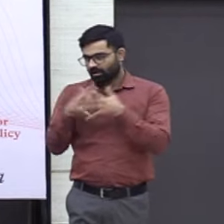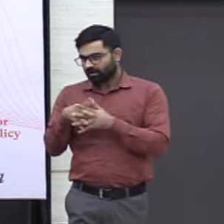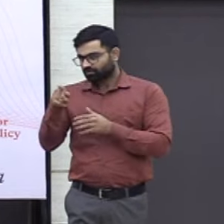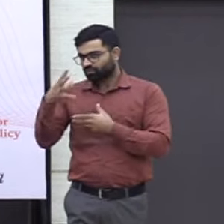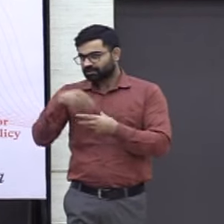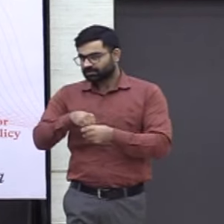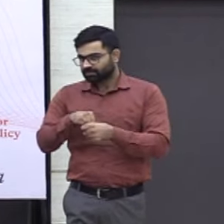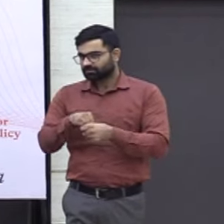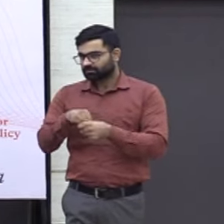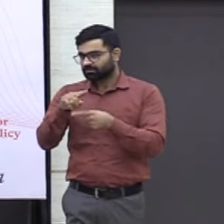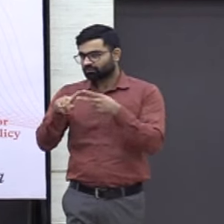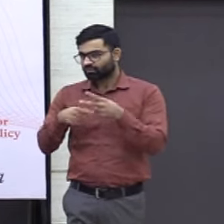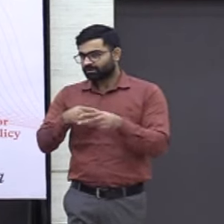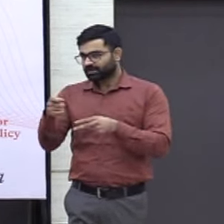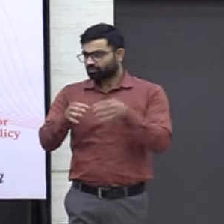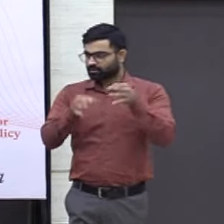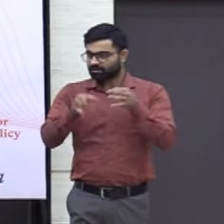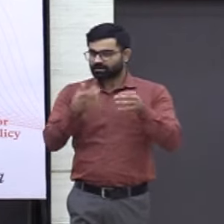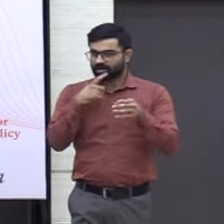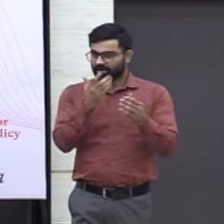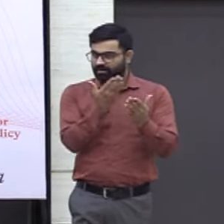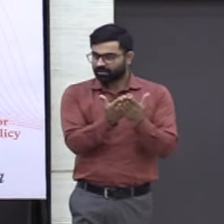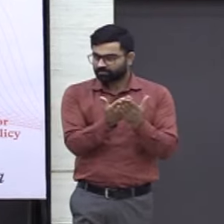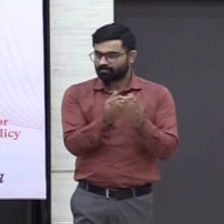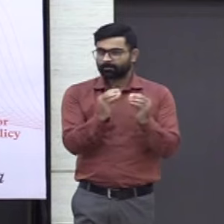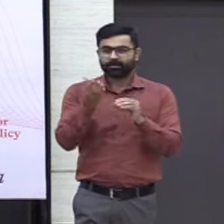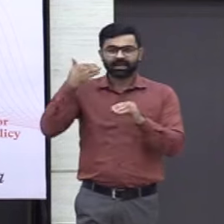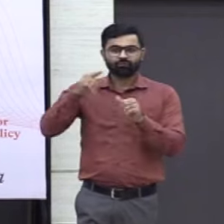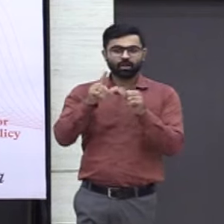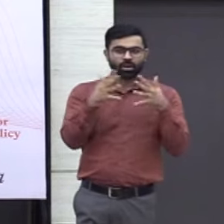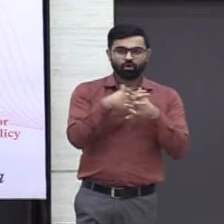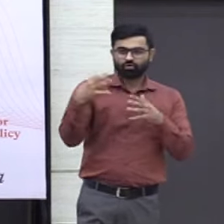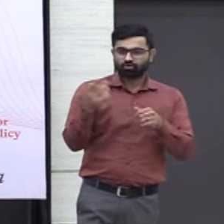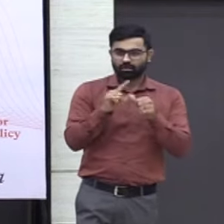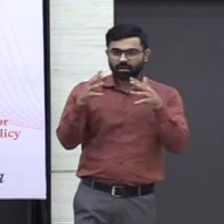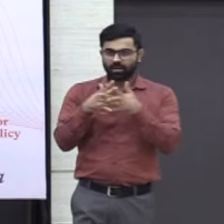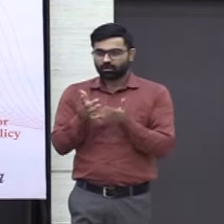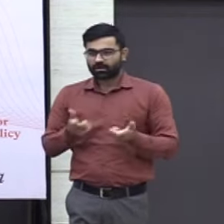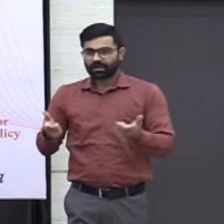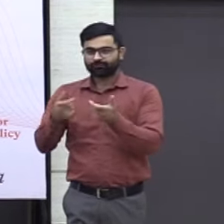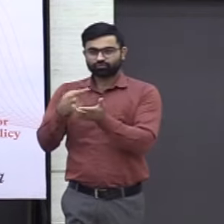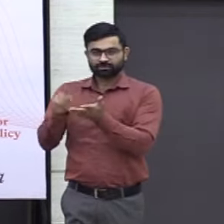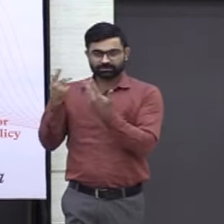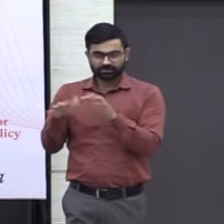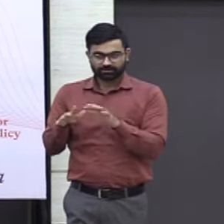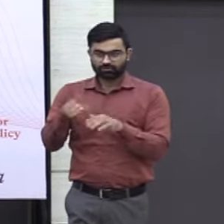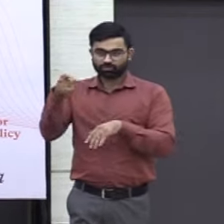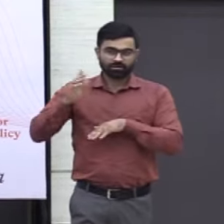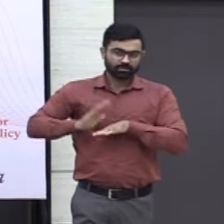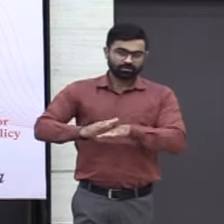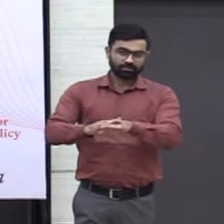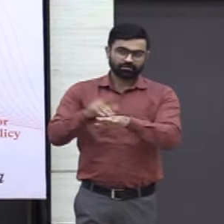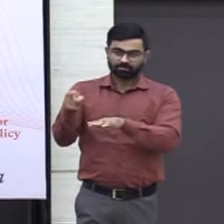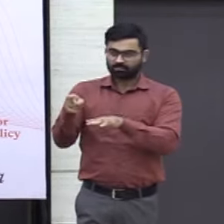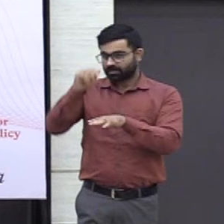it essentially puts two criminal justice systems in place with the previous laws and the new laws that have been introduced. With your experience,